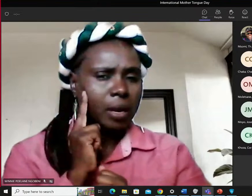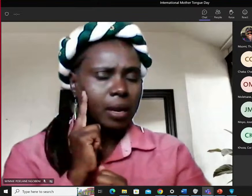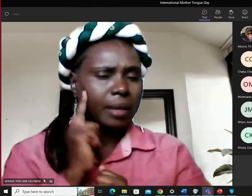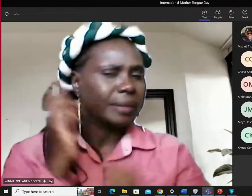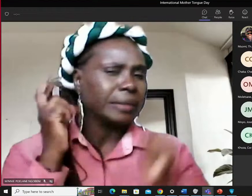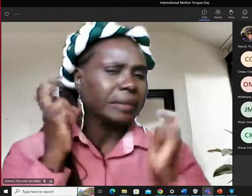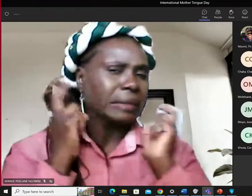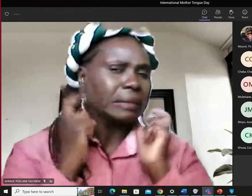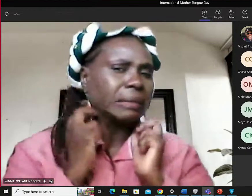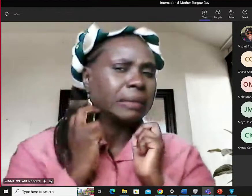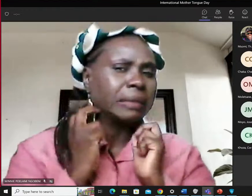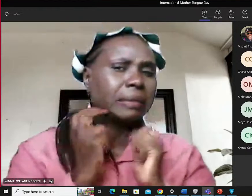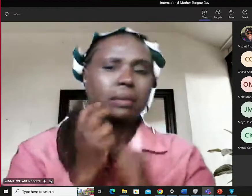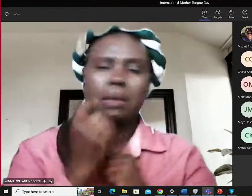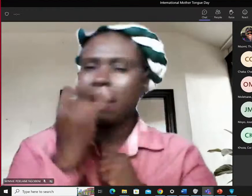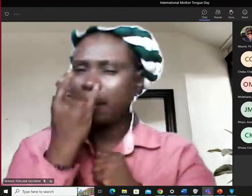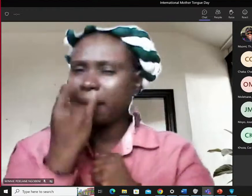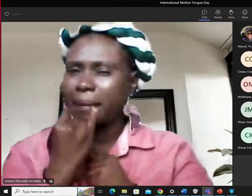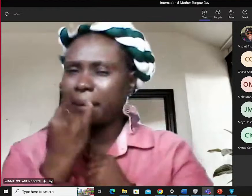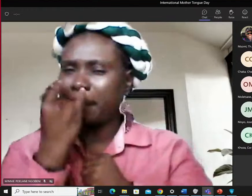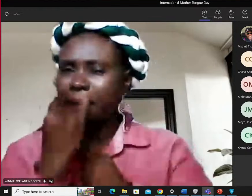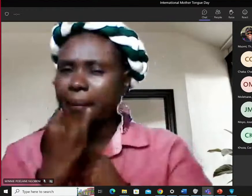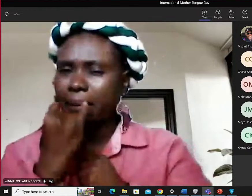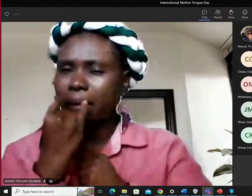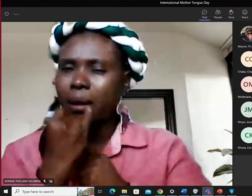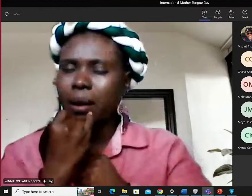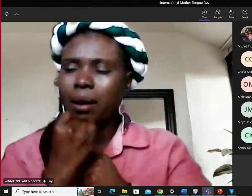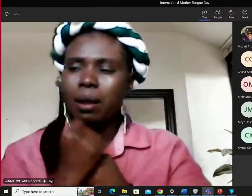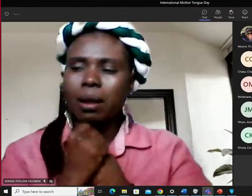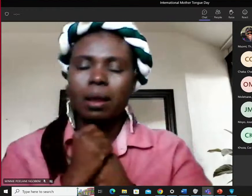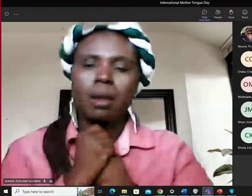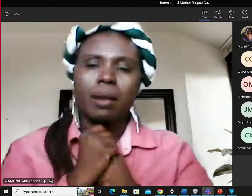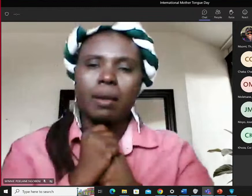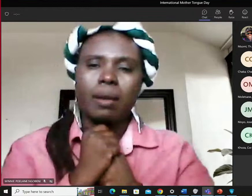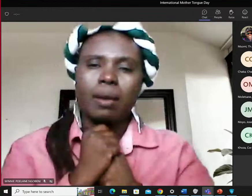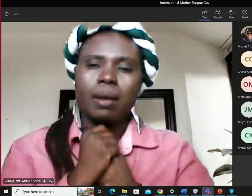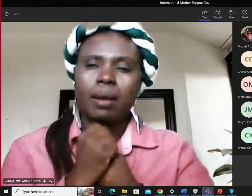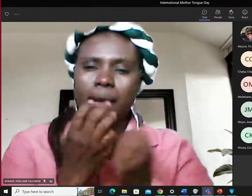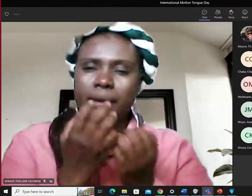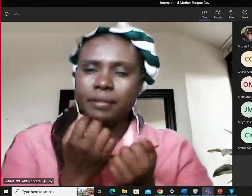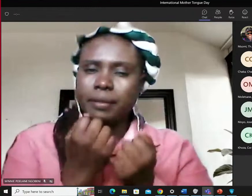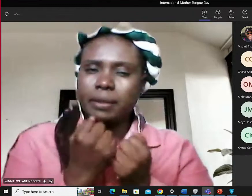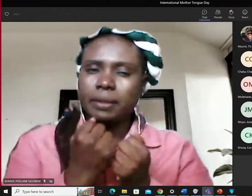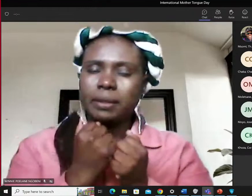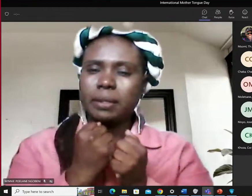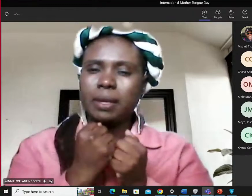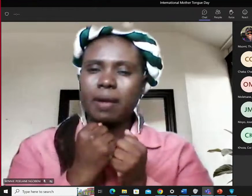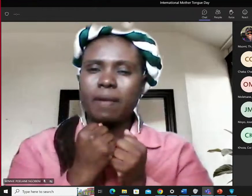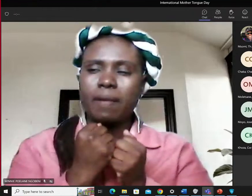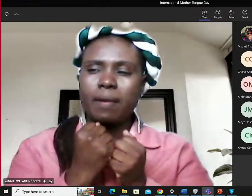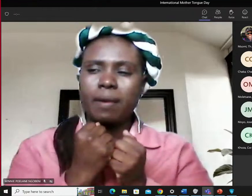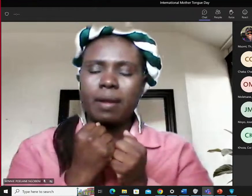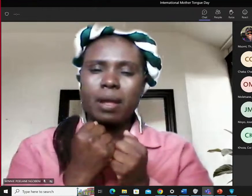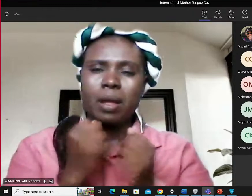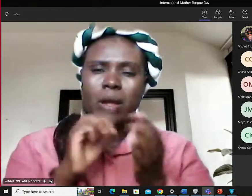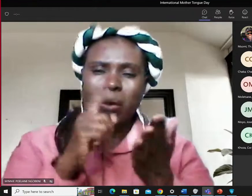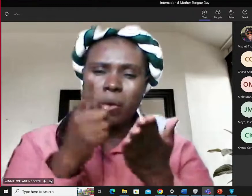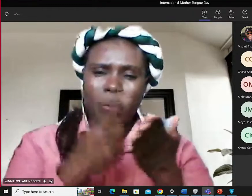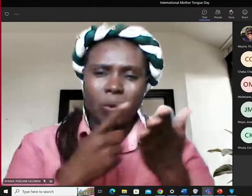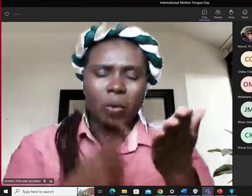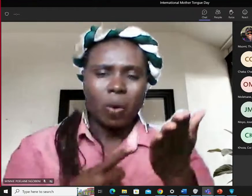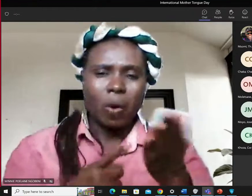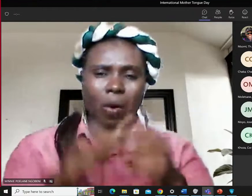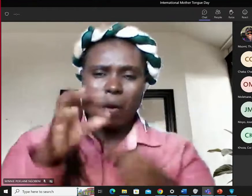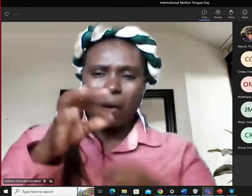crying, frustration, aggressiveness, withdrawal from people, and inferiority in deaf